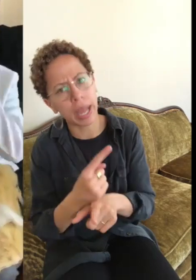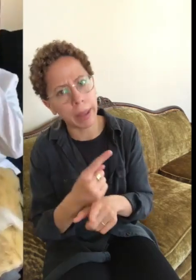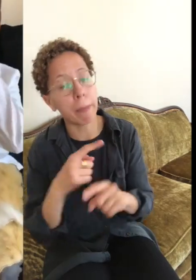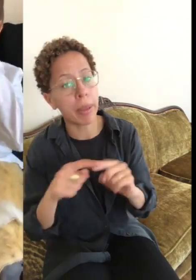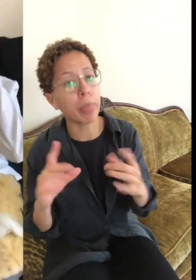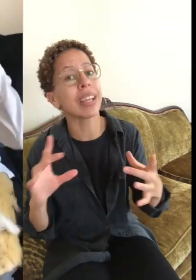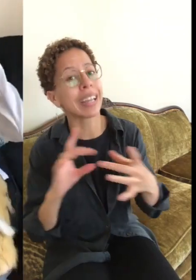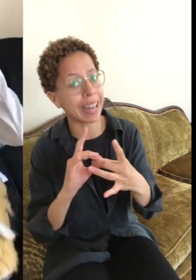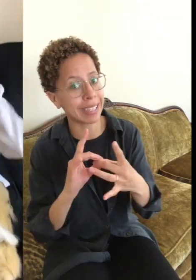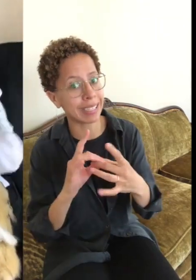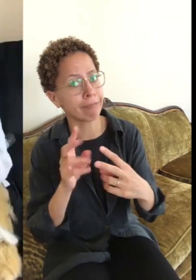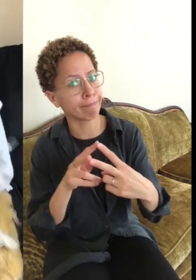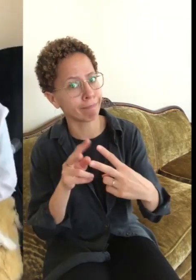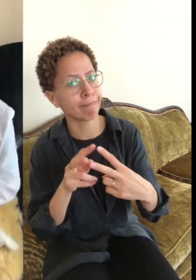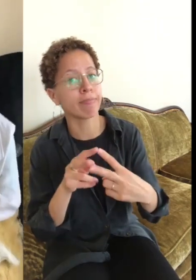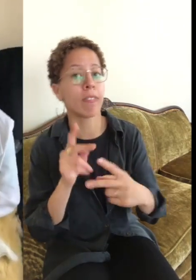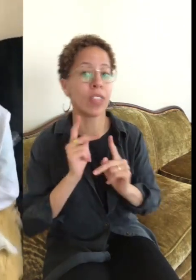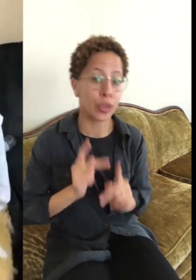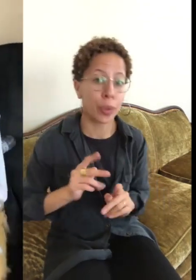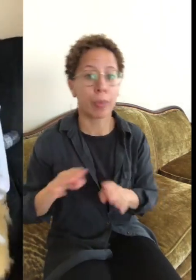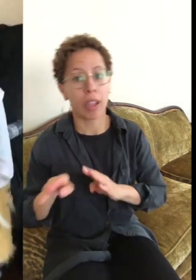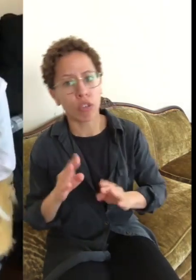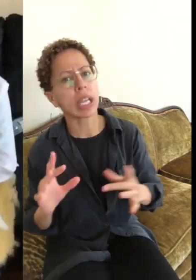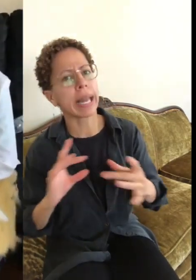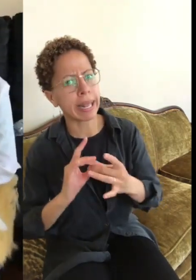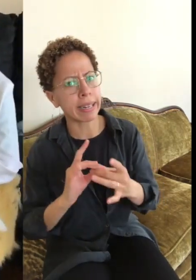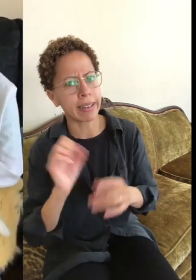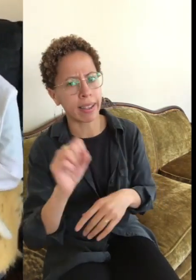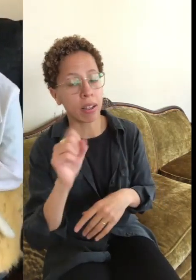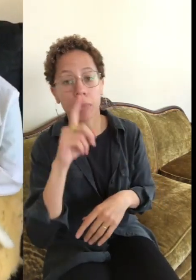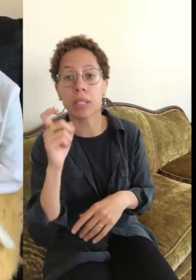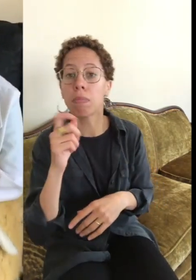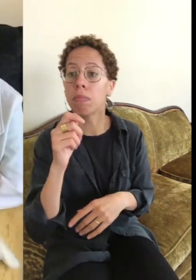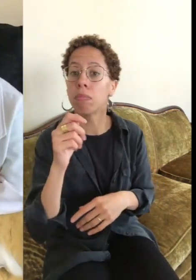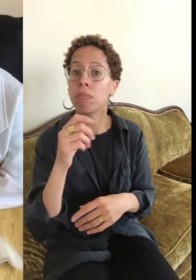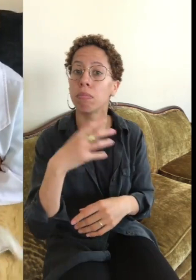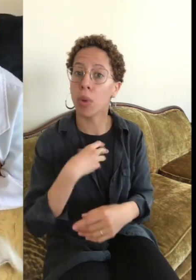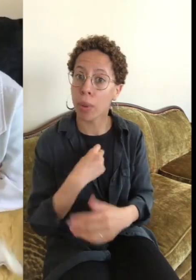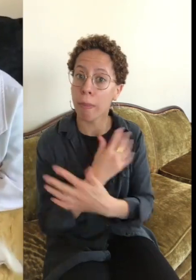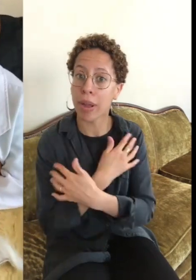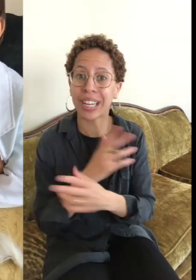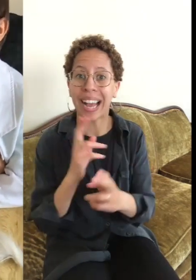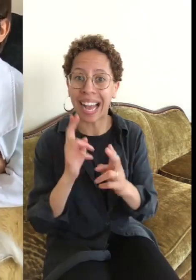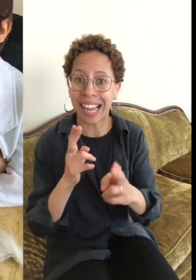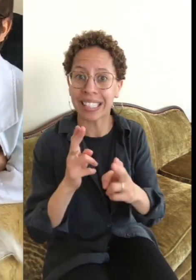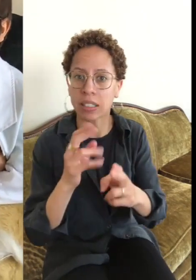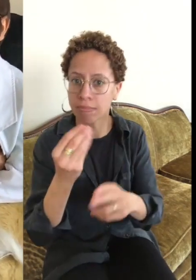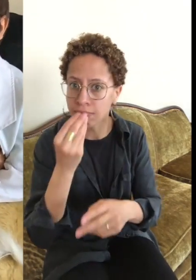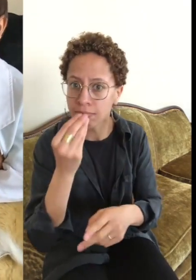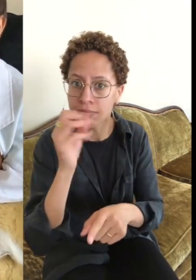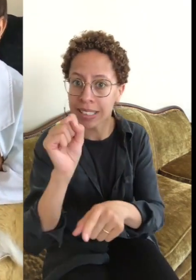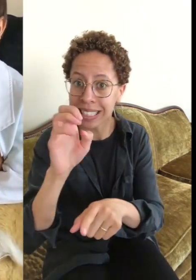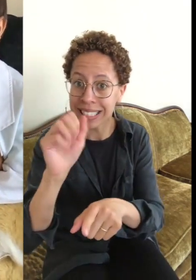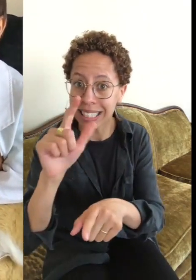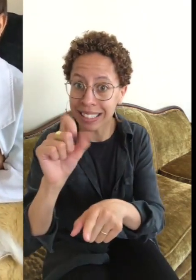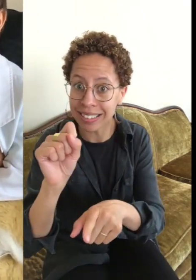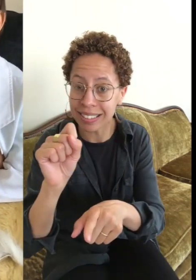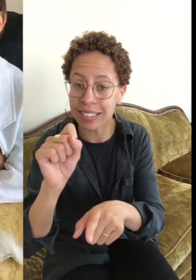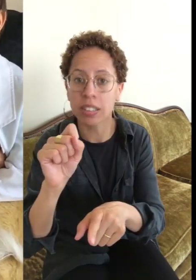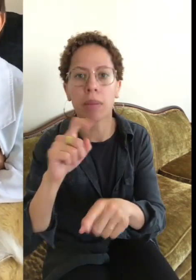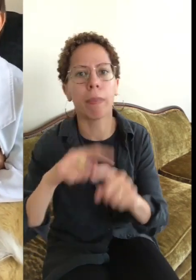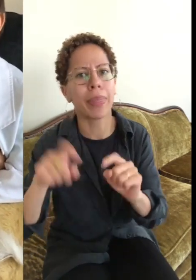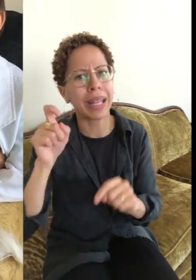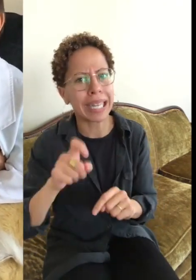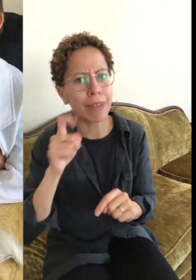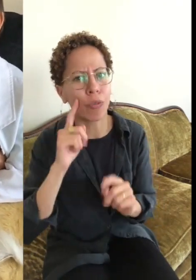bears do hunt seals, which is a behavior, but they need it for their physical survival. Yeah, you're right. So